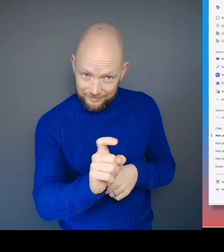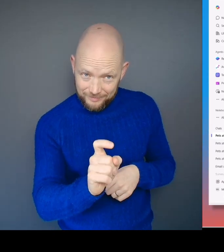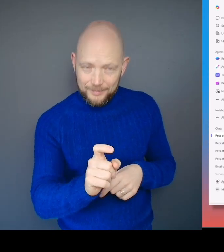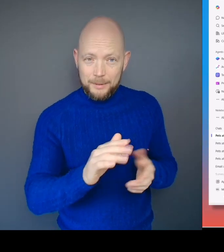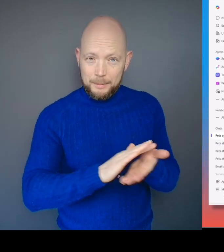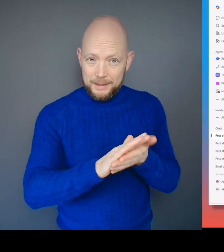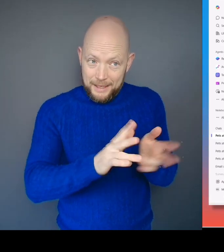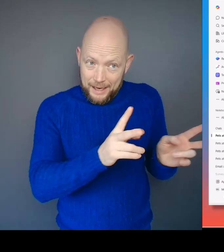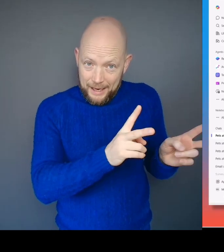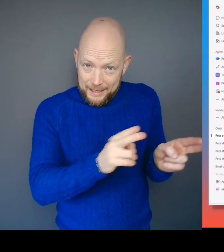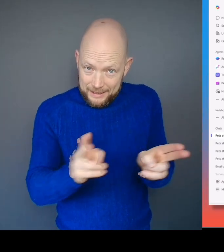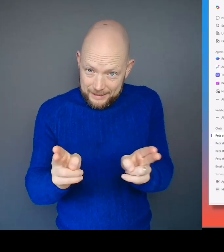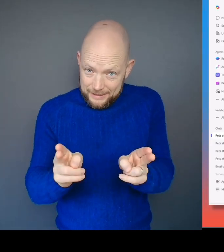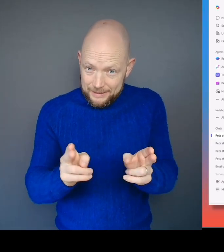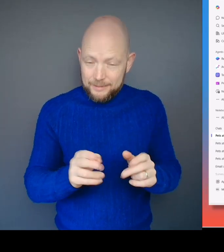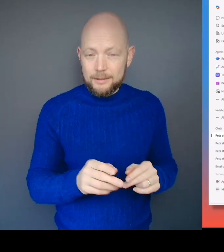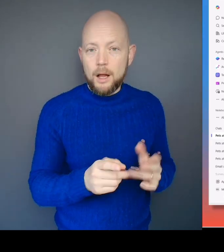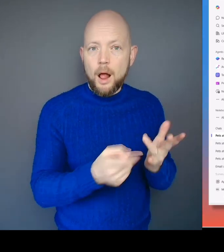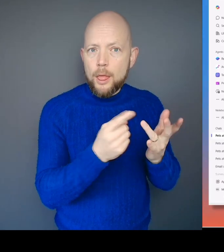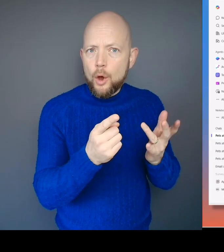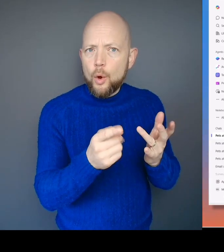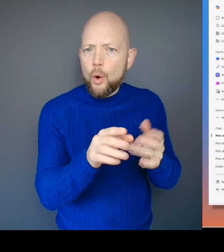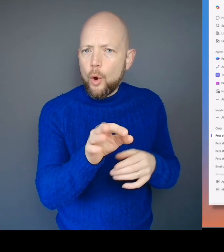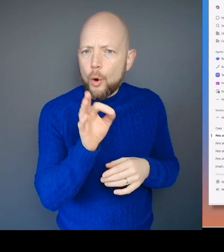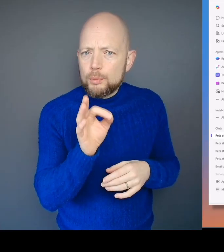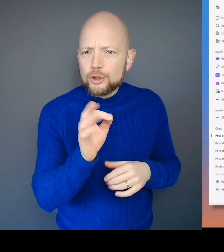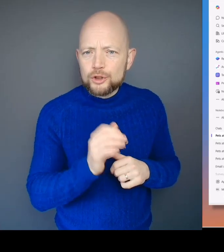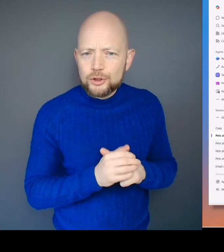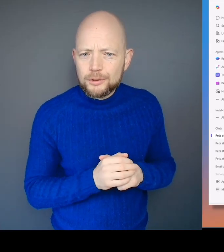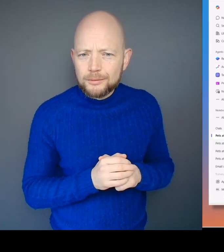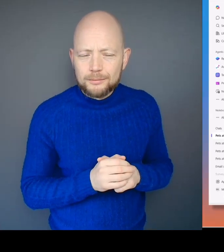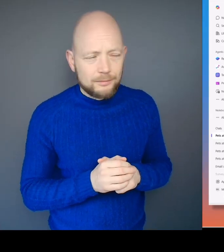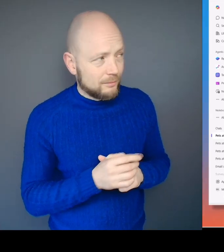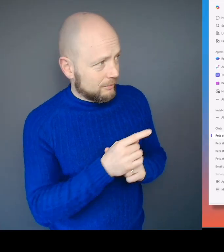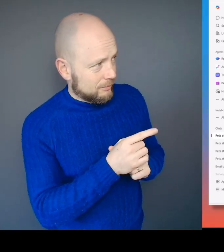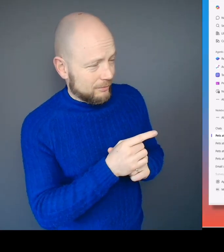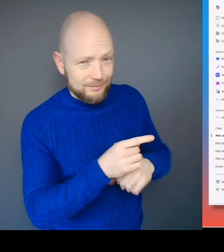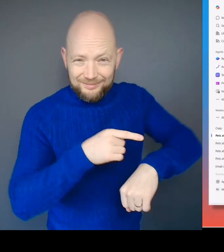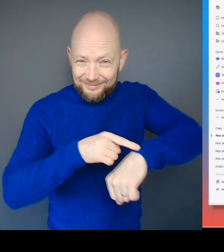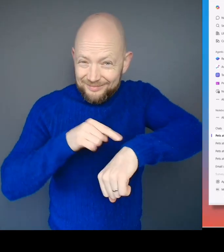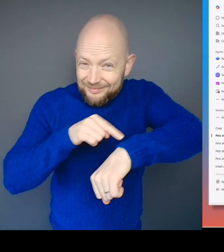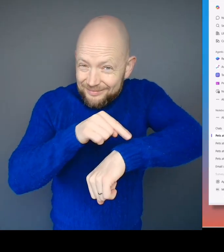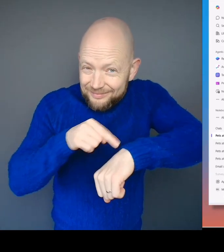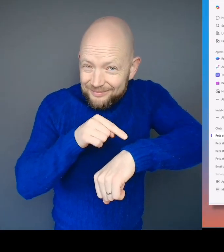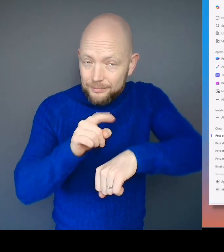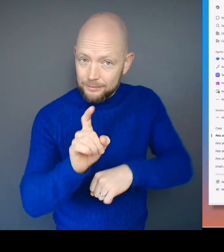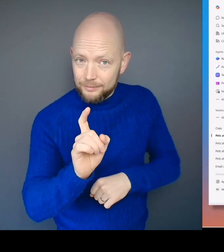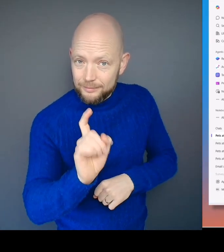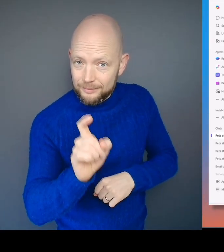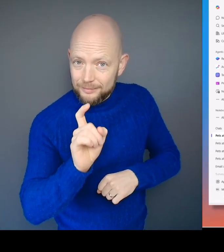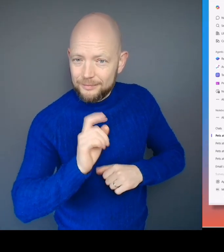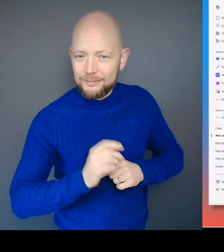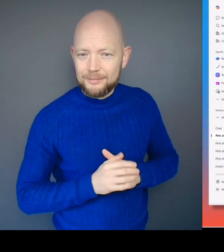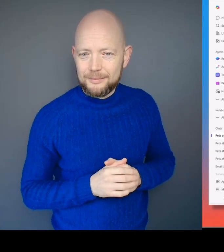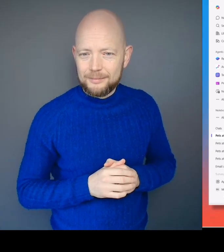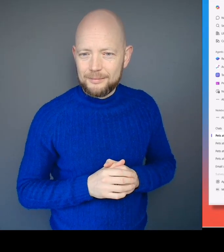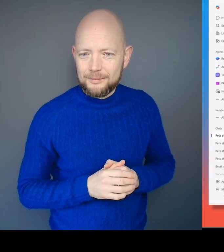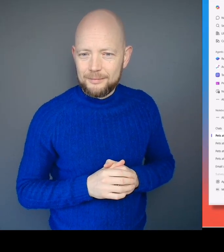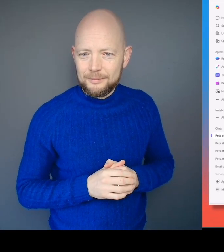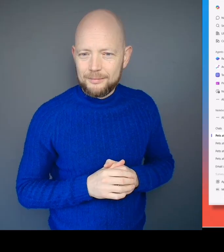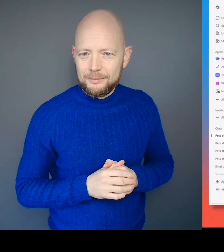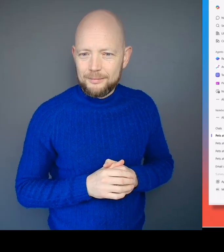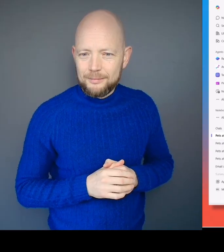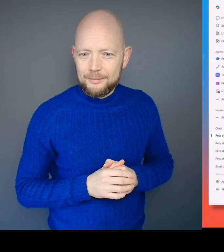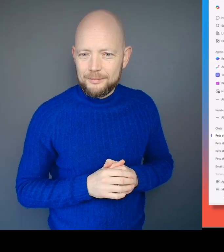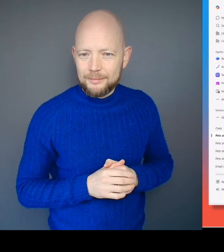got another couple of options in here, but one that I want to come in and show you is this schedule this prompt. So let's go down to the edited